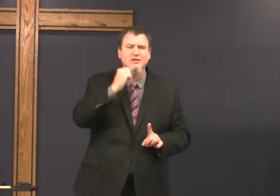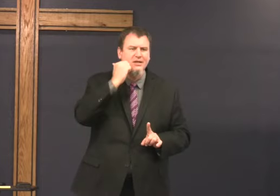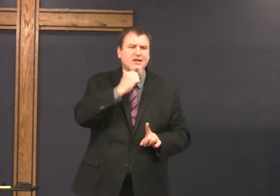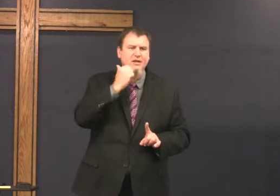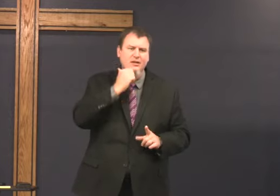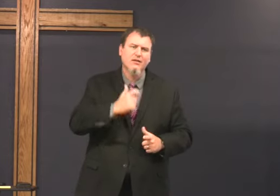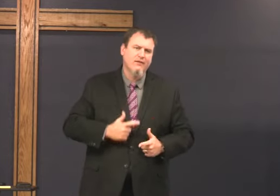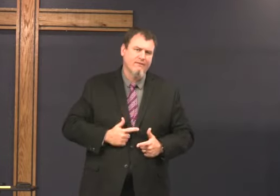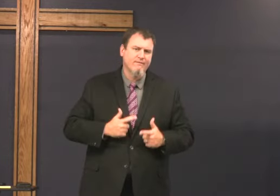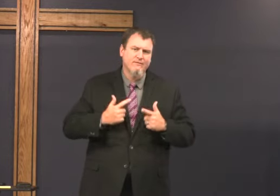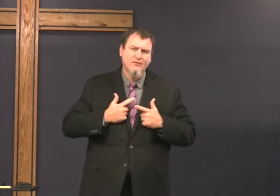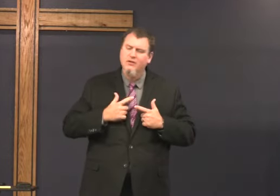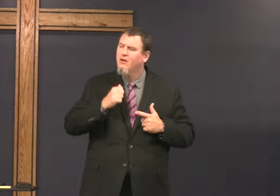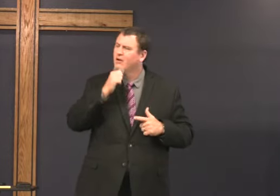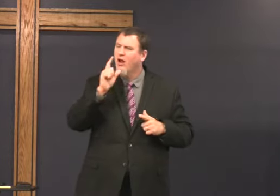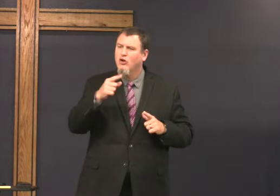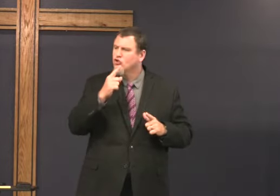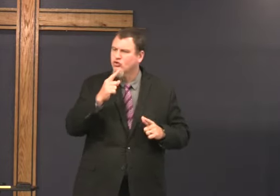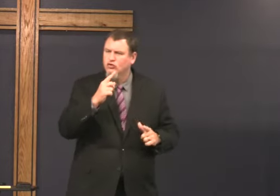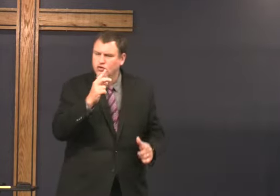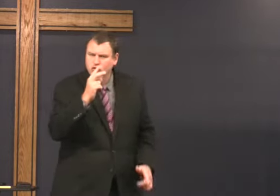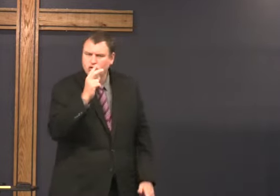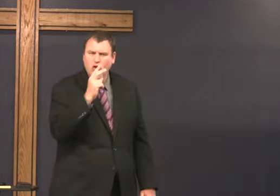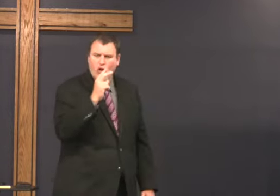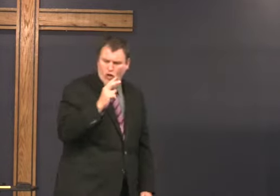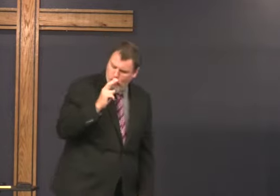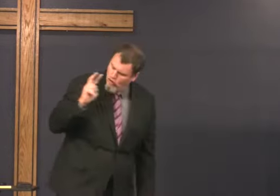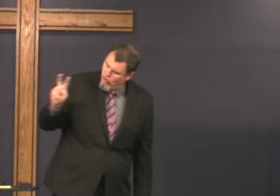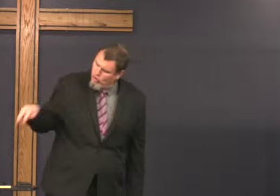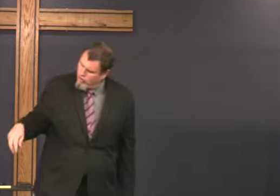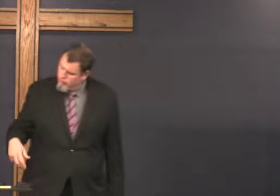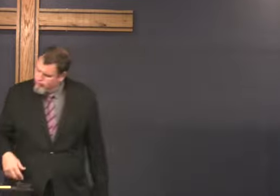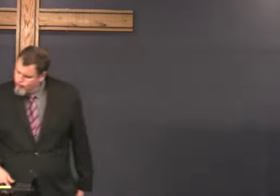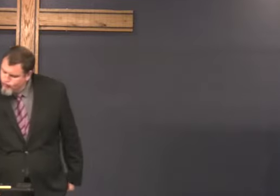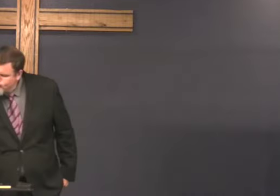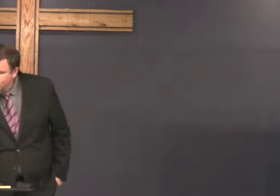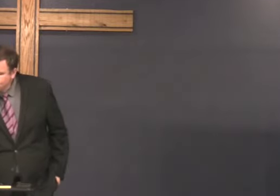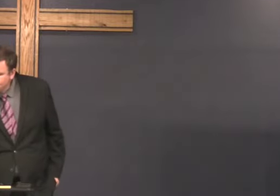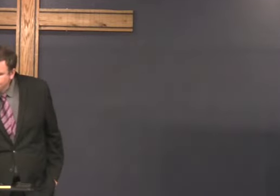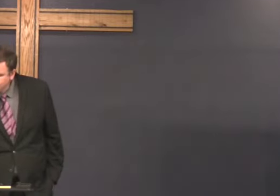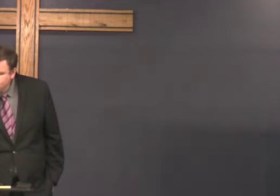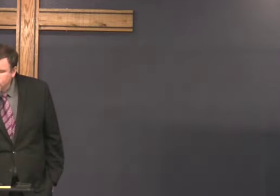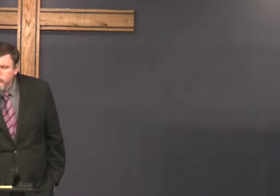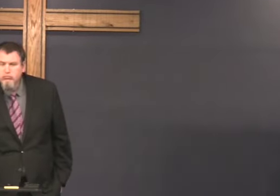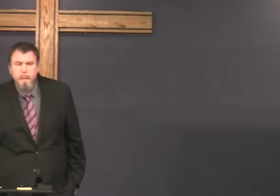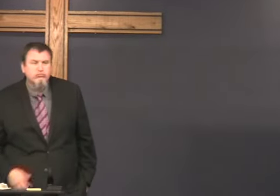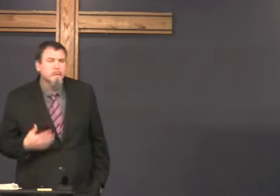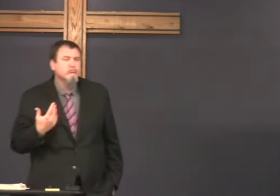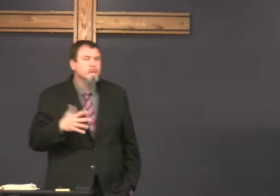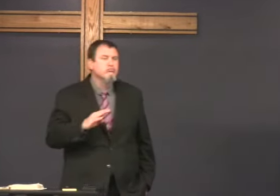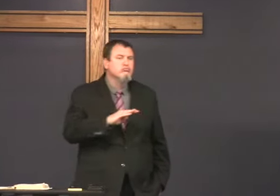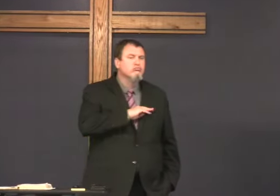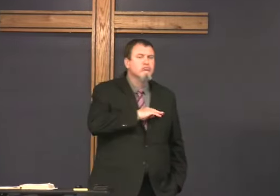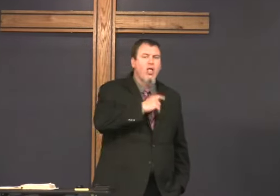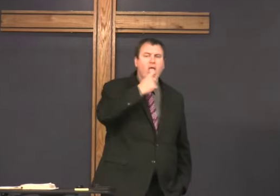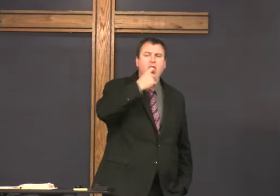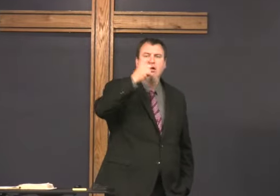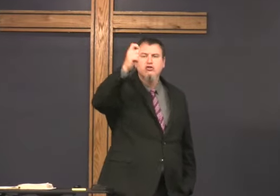you. That in your everyday life, not just look at it and go, oh yeah, cool, I'm